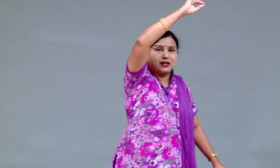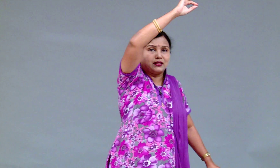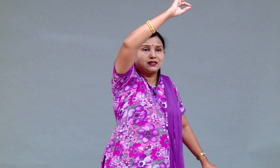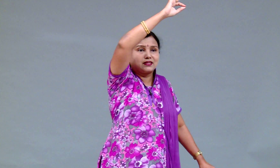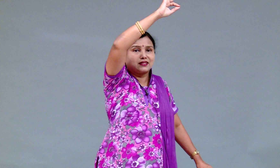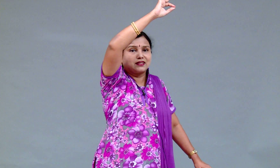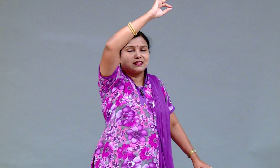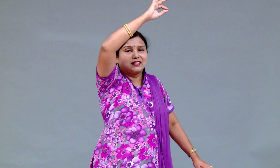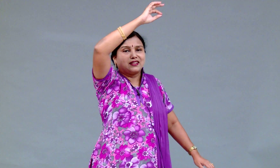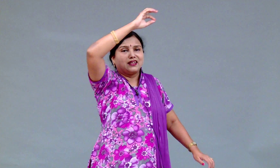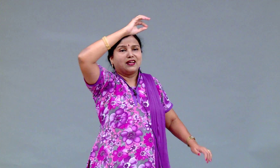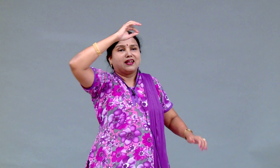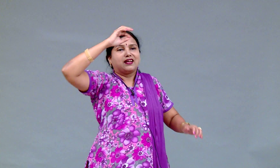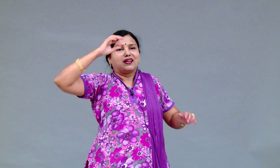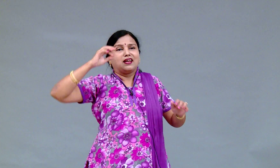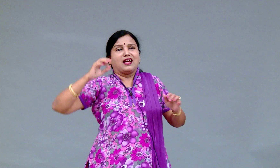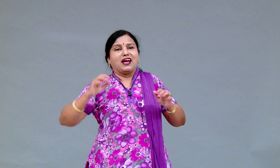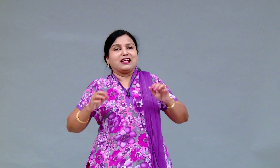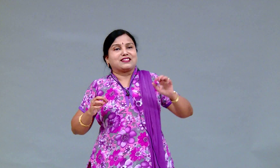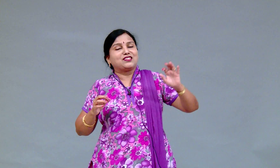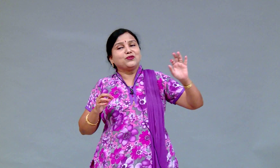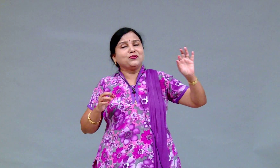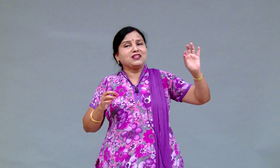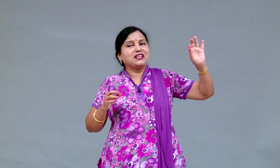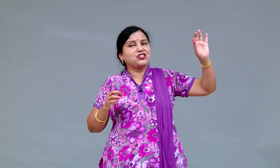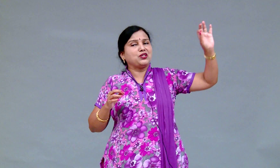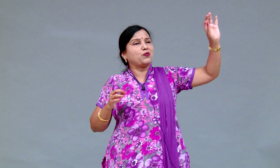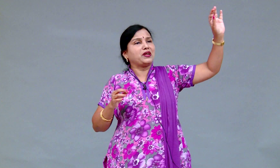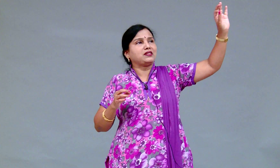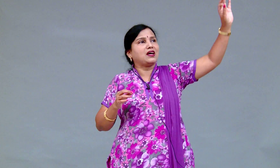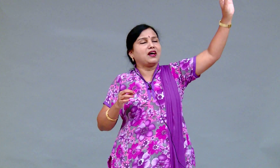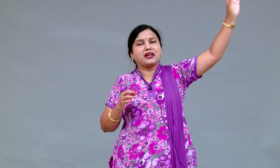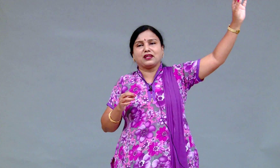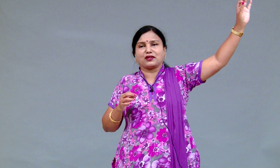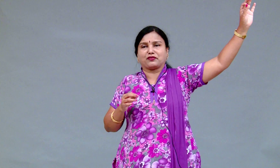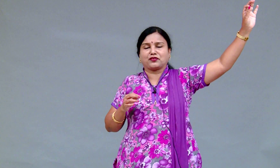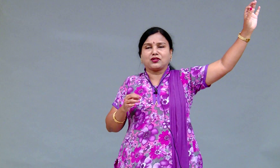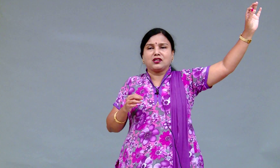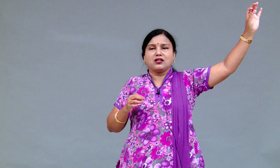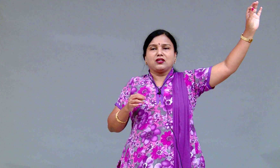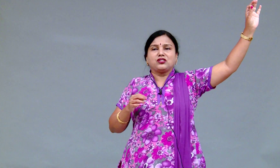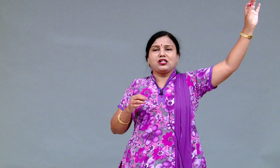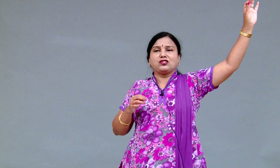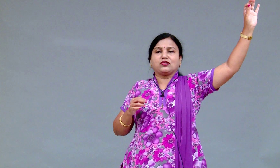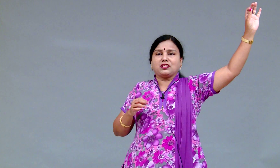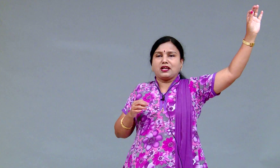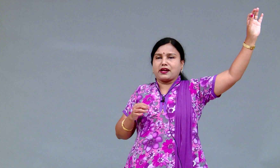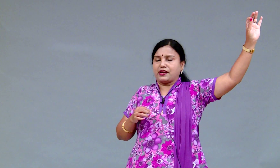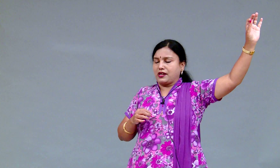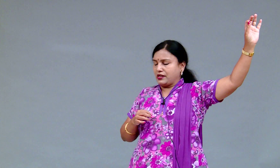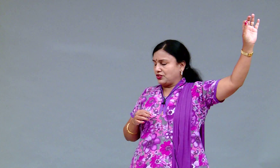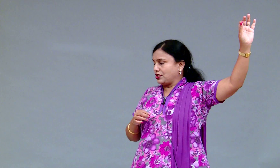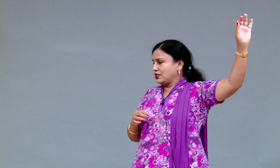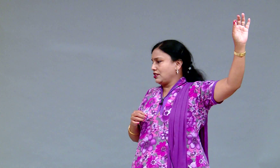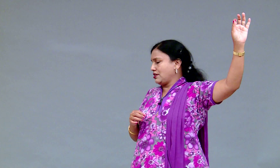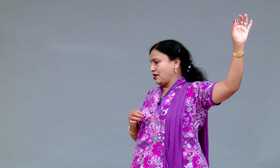But as soon as she went high enough, she stood there and she turned